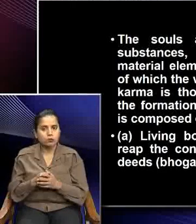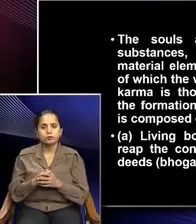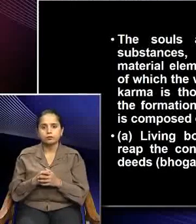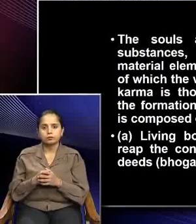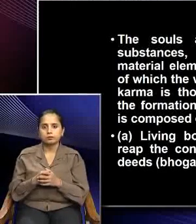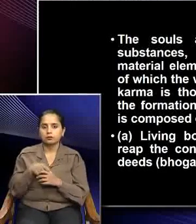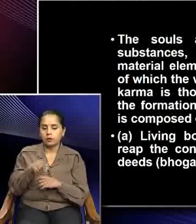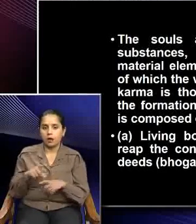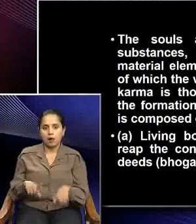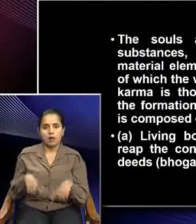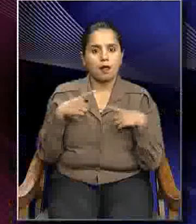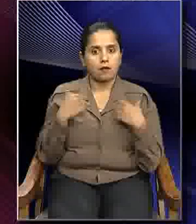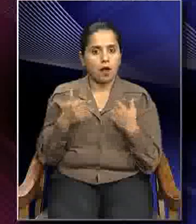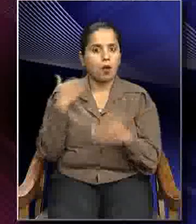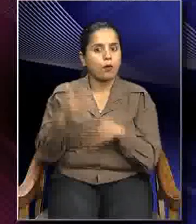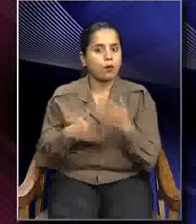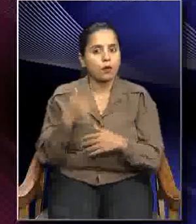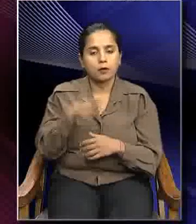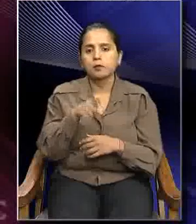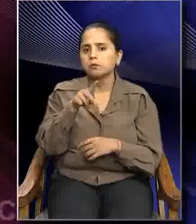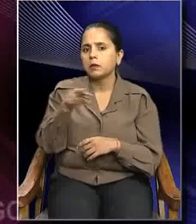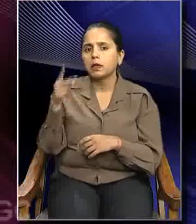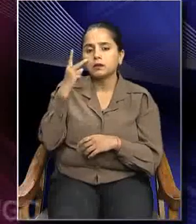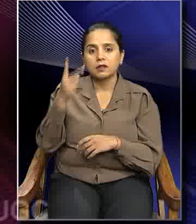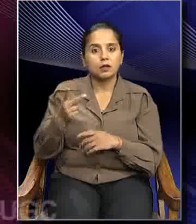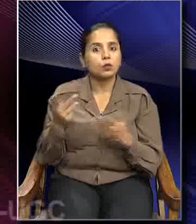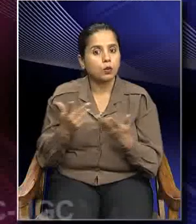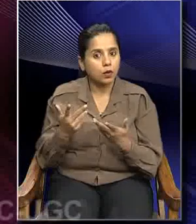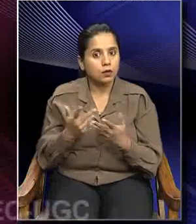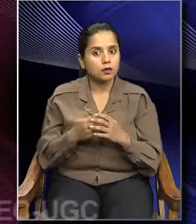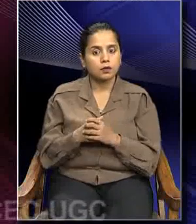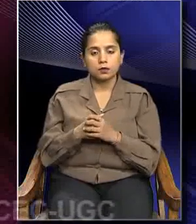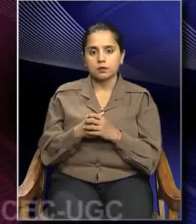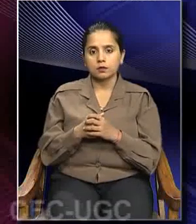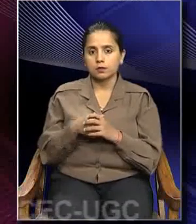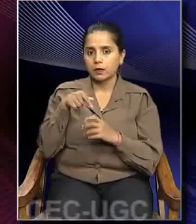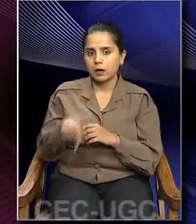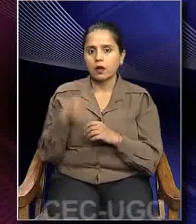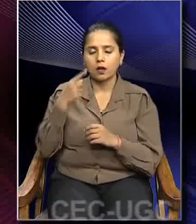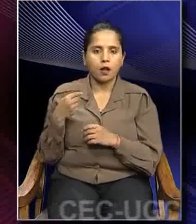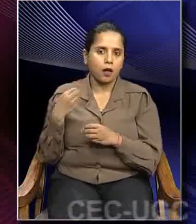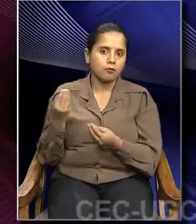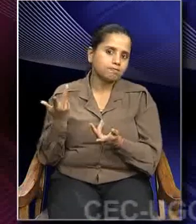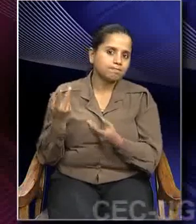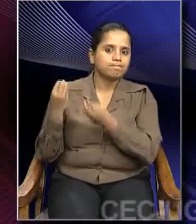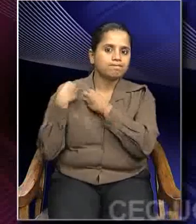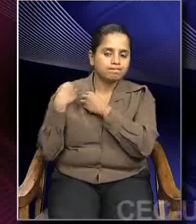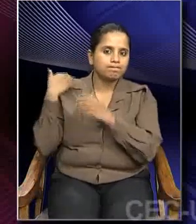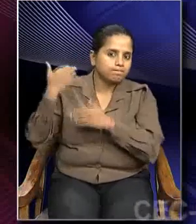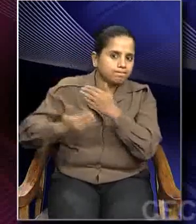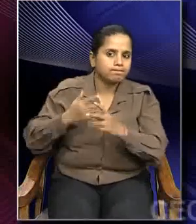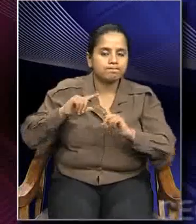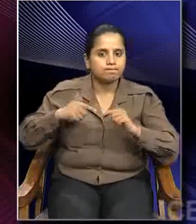So these living bodies are considered as the carrier in a sense, wherein the